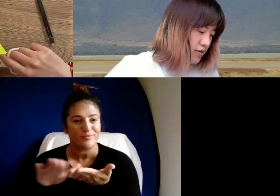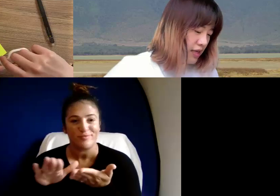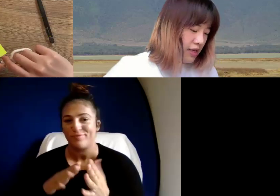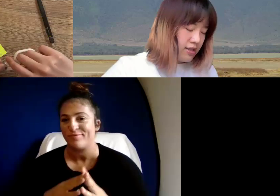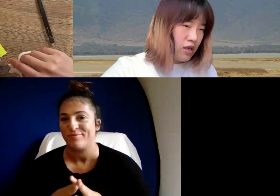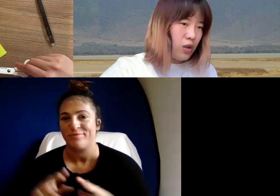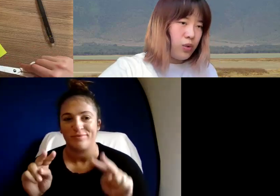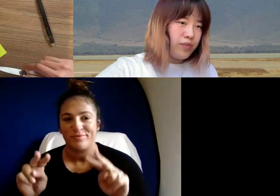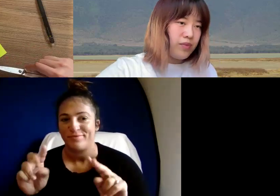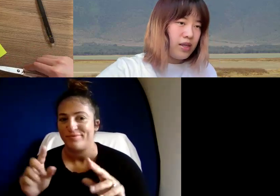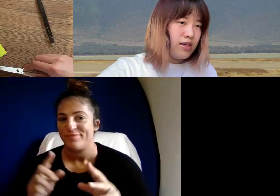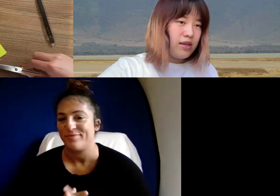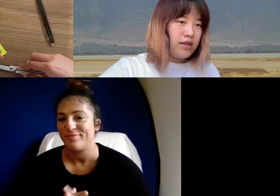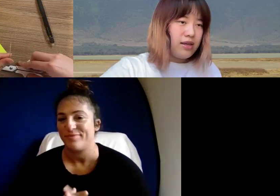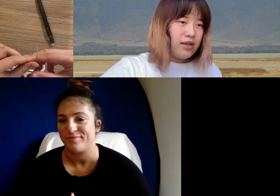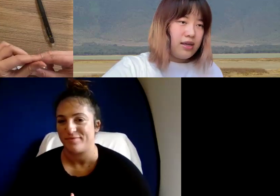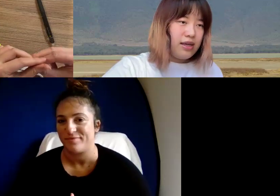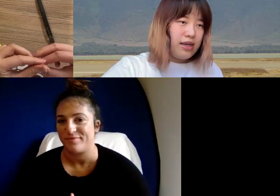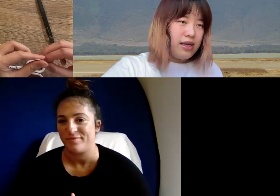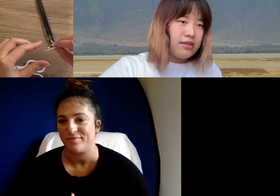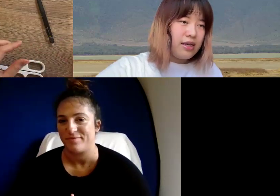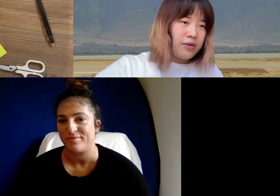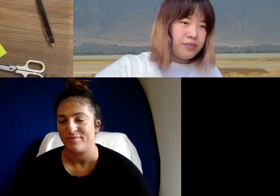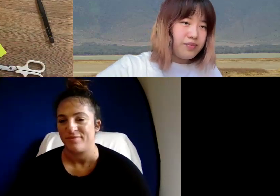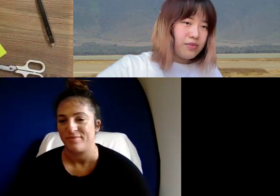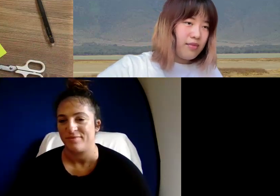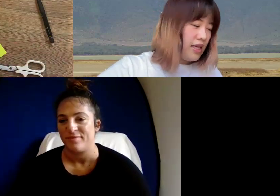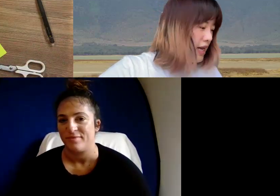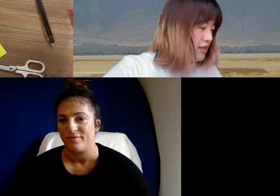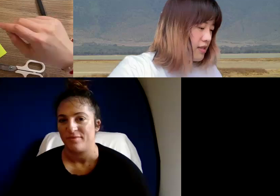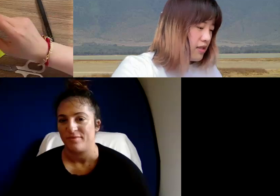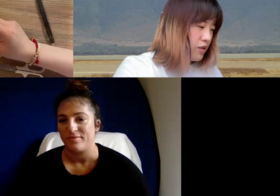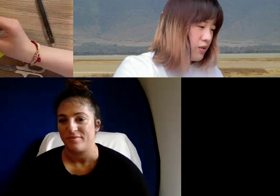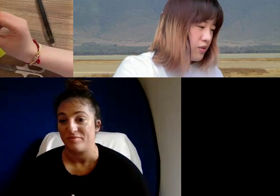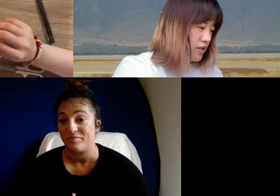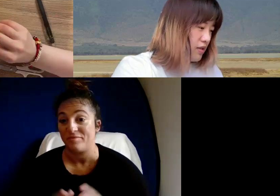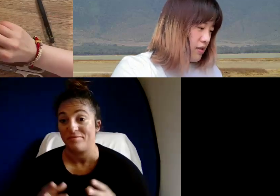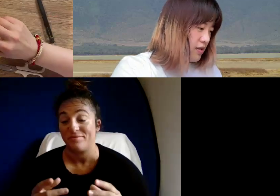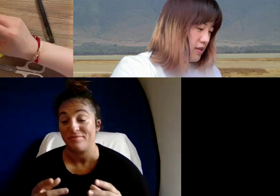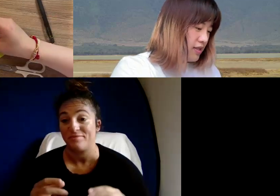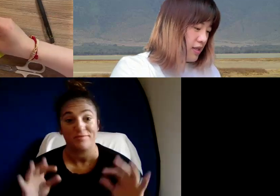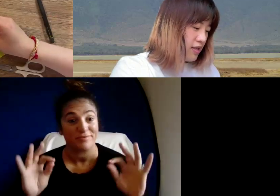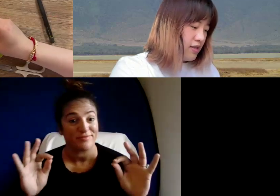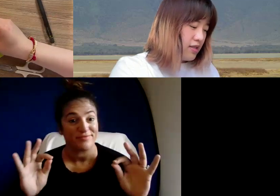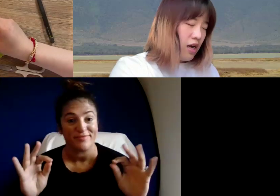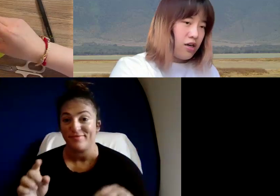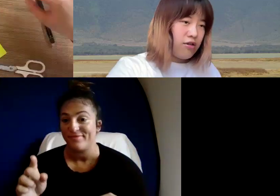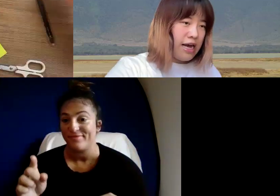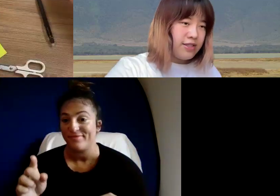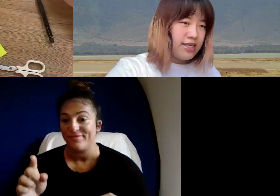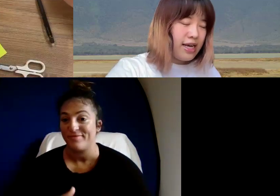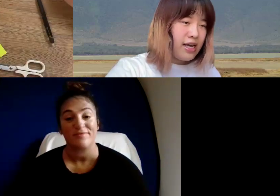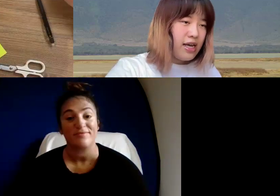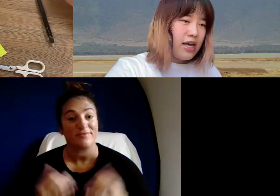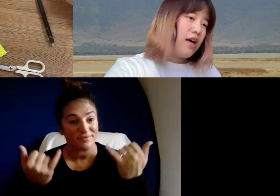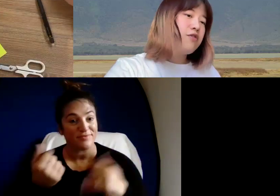neater as a whole. And yeah, so this is our